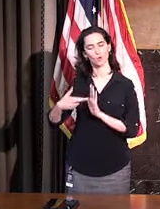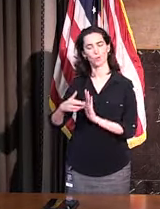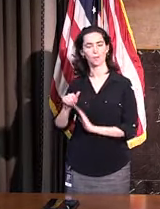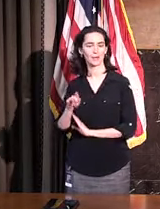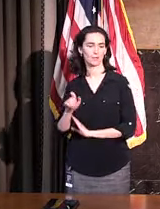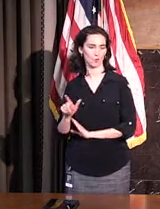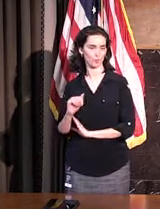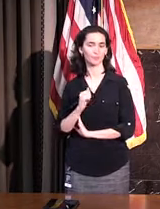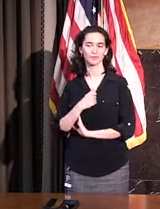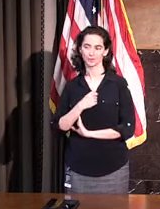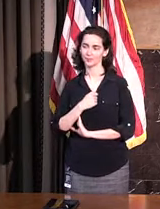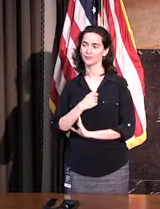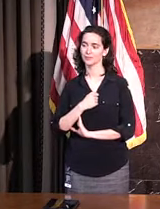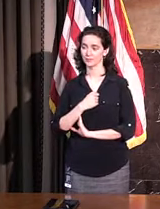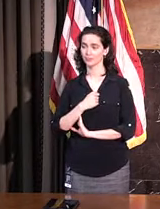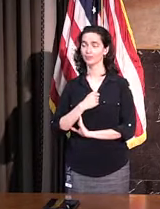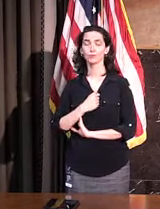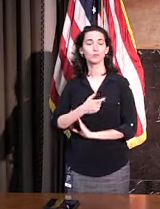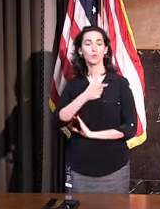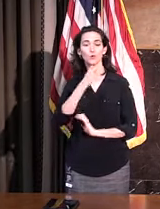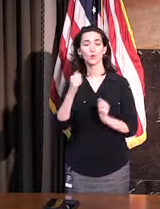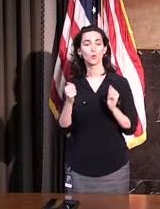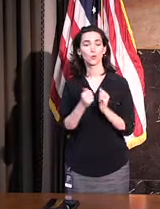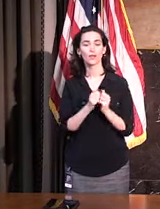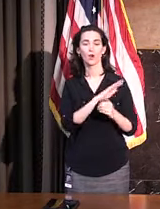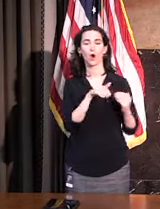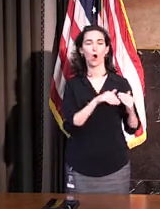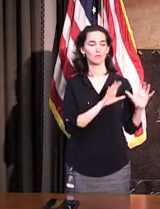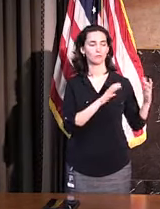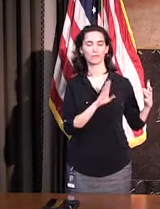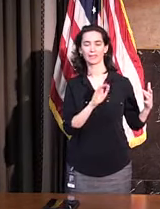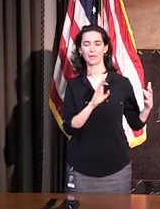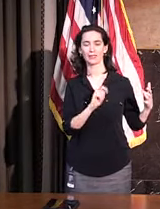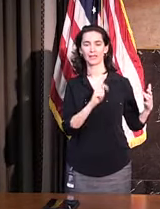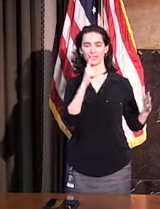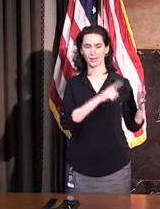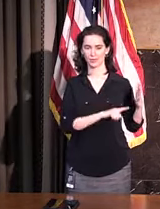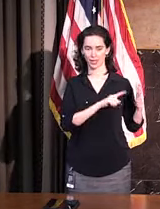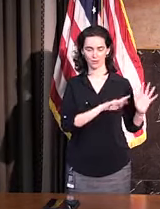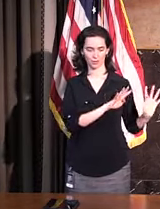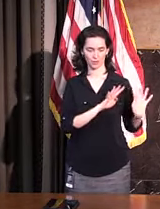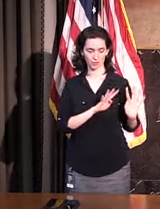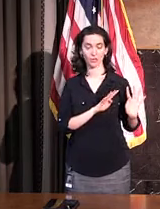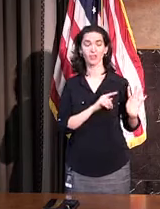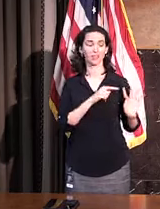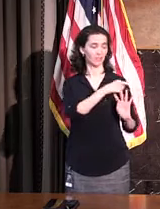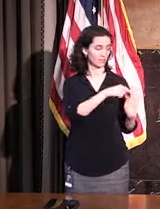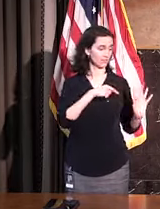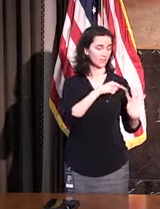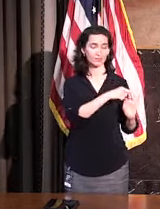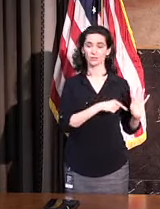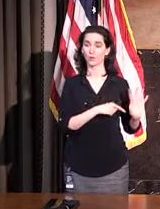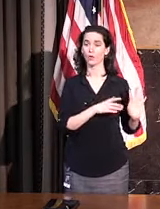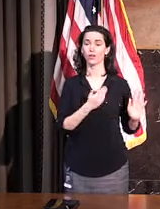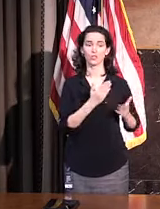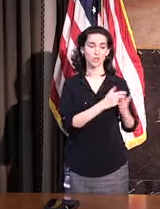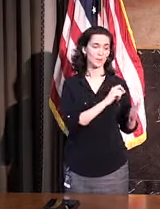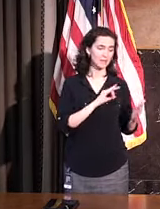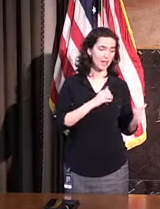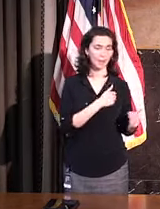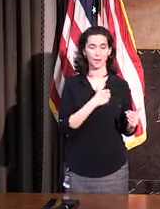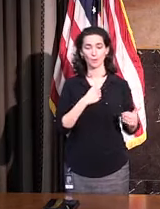April. And we were joined by all of the cabinet secretaries, many of whom also have lost staff members, employees